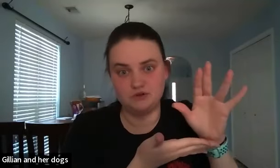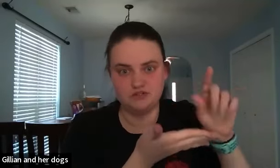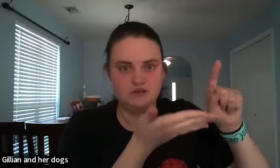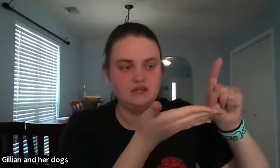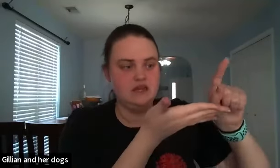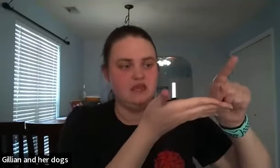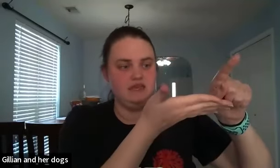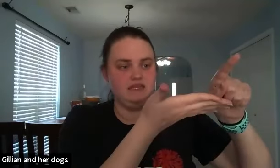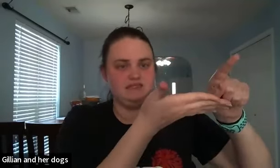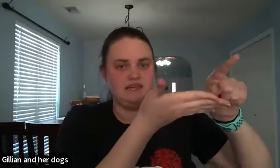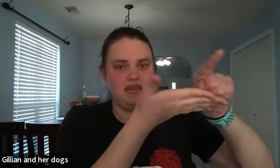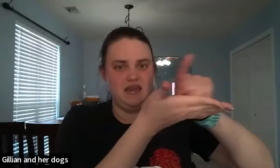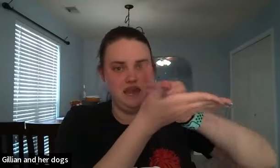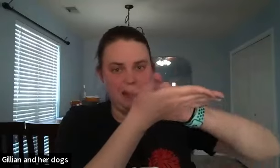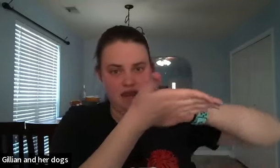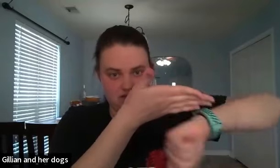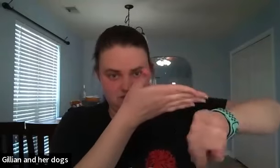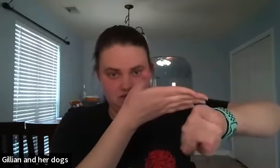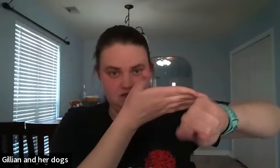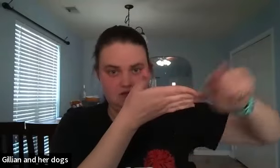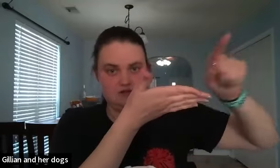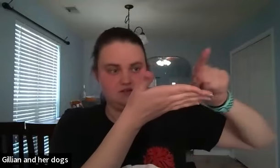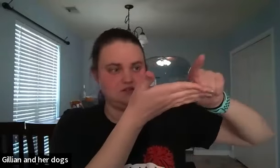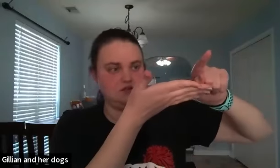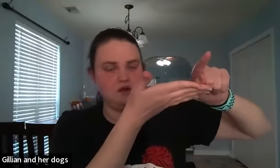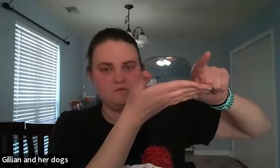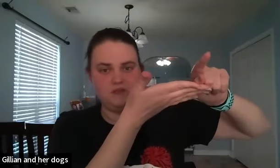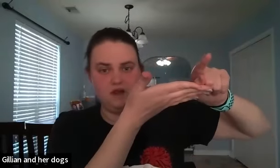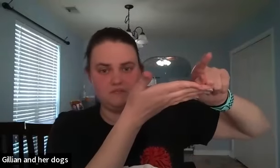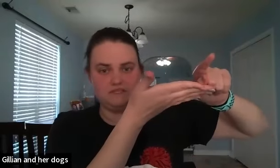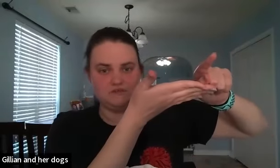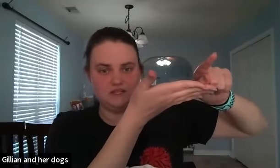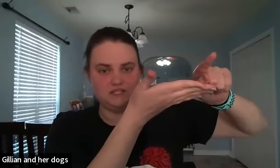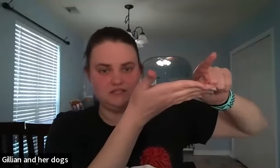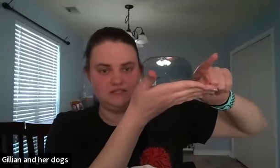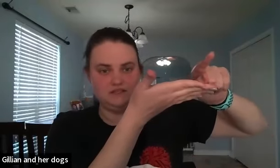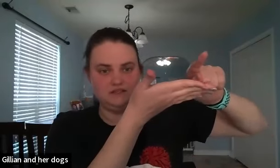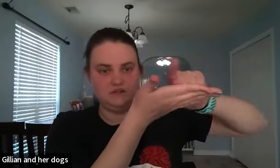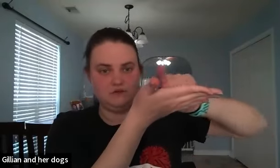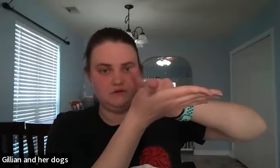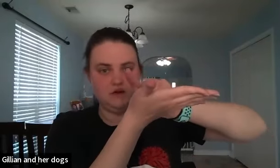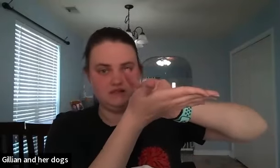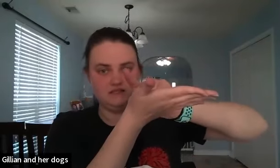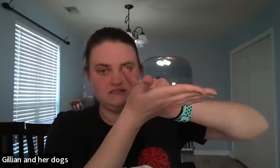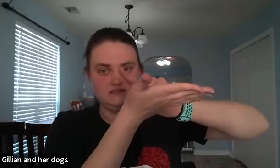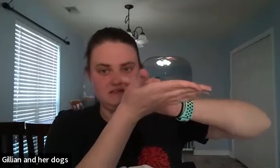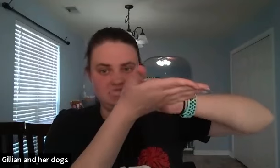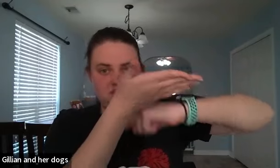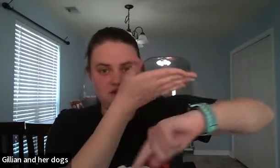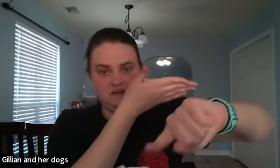exposure to it. It's next week. So like you come from the opposite direction, go across, come down and